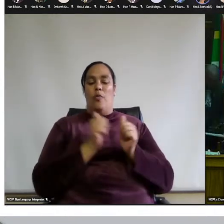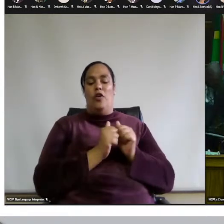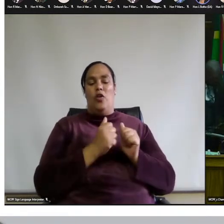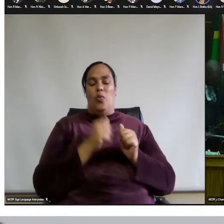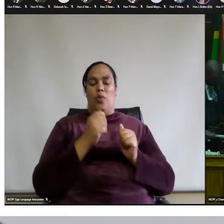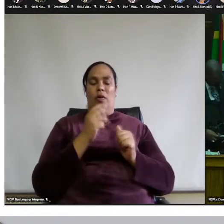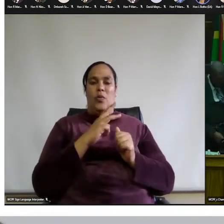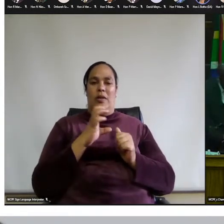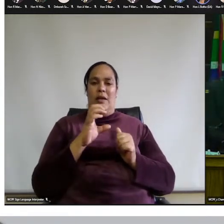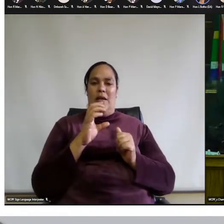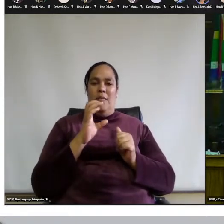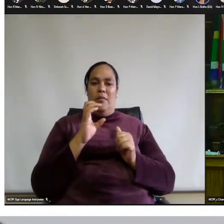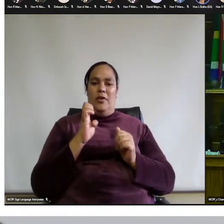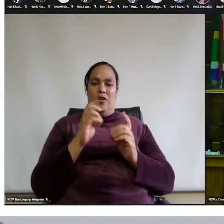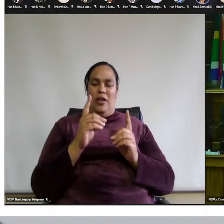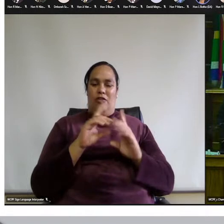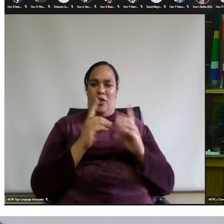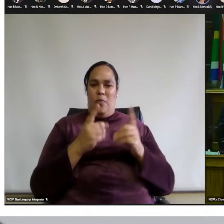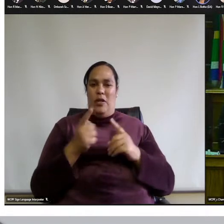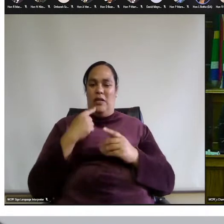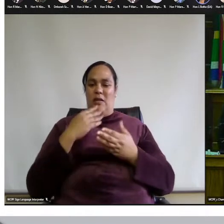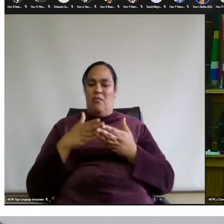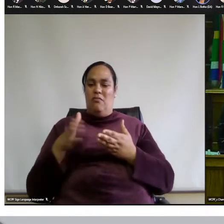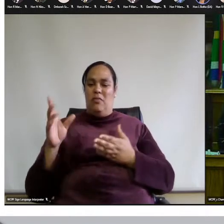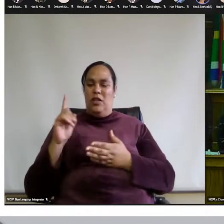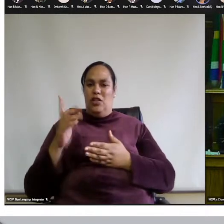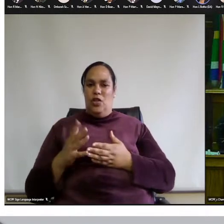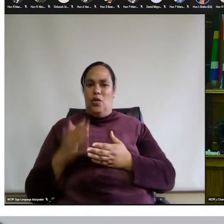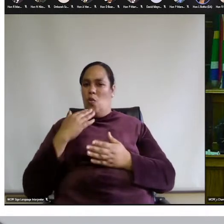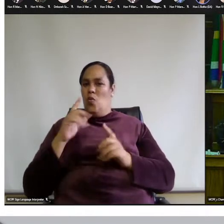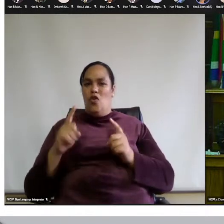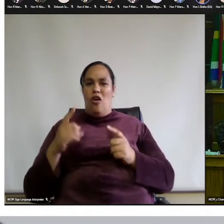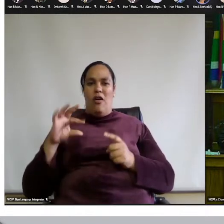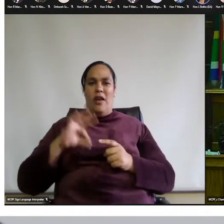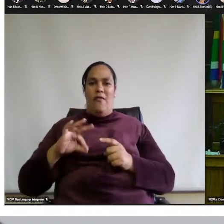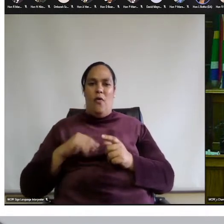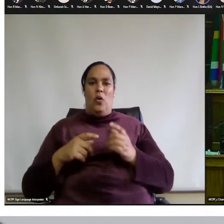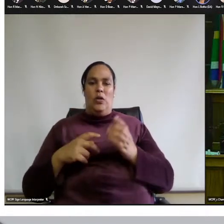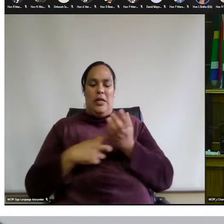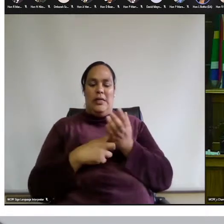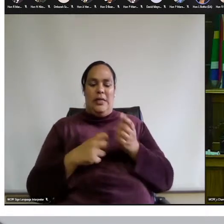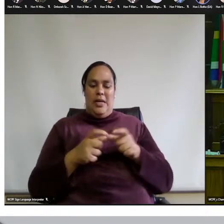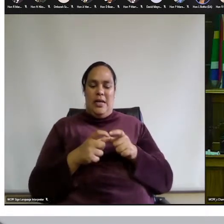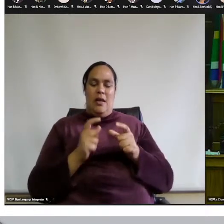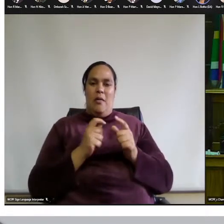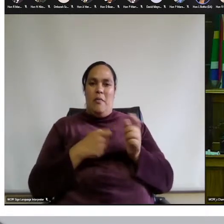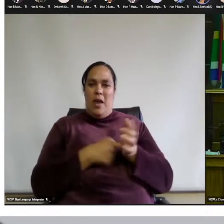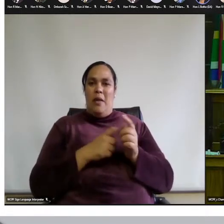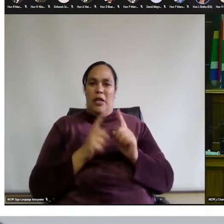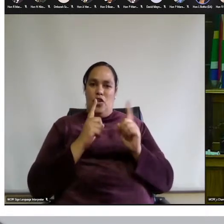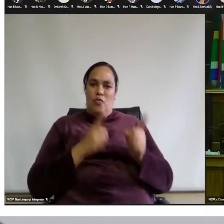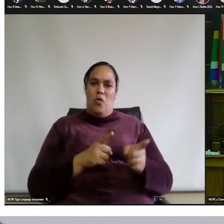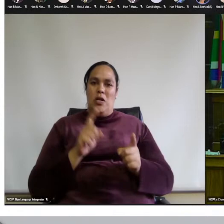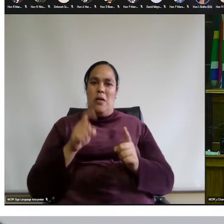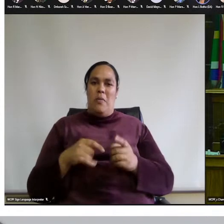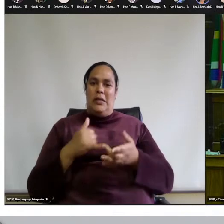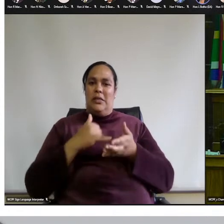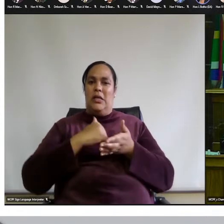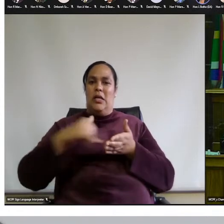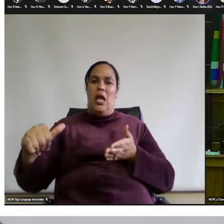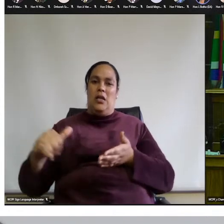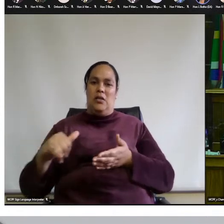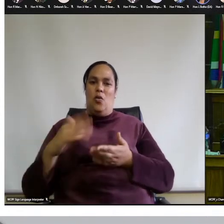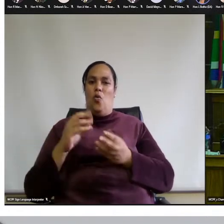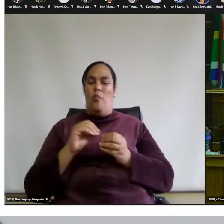He claimed that it excluded teachers who could not afford the ticket and demanded that it be cancelled or made